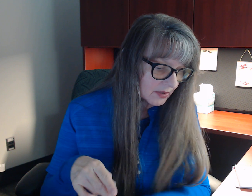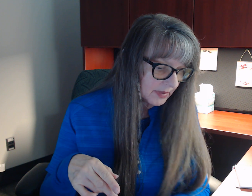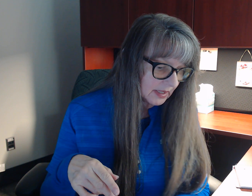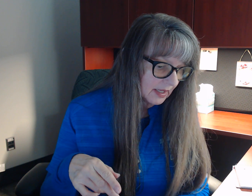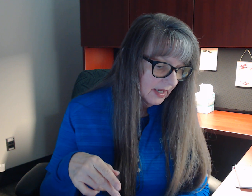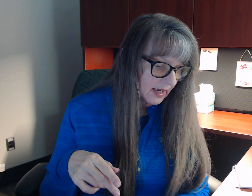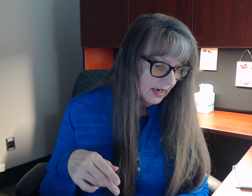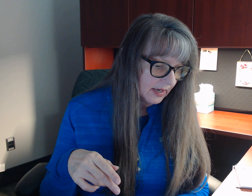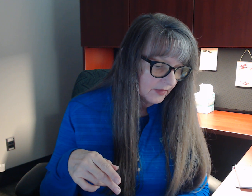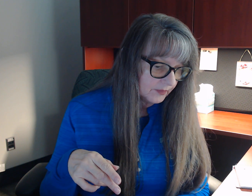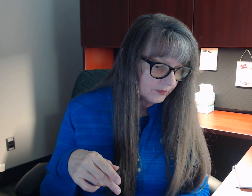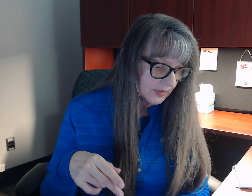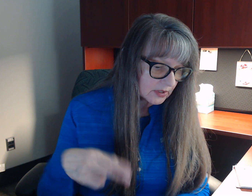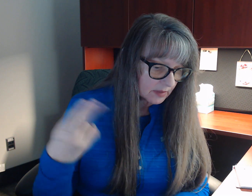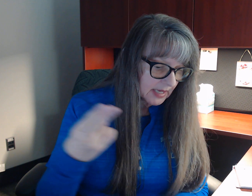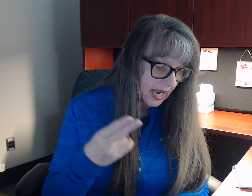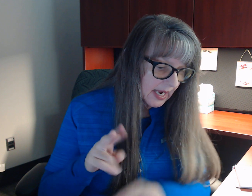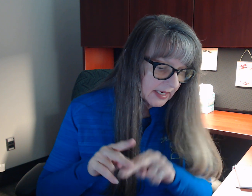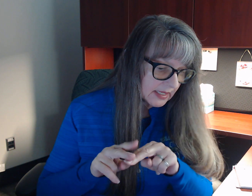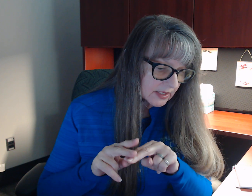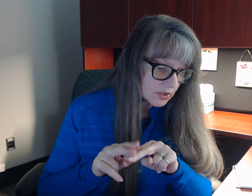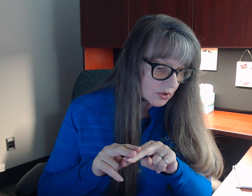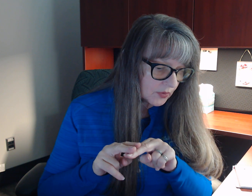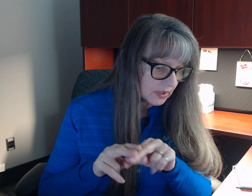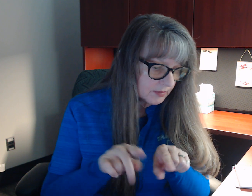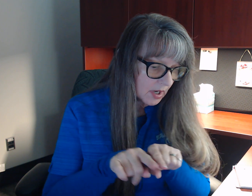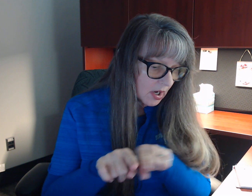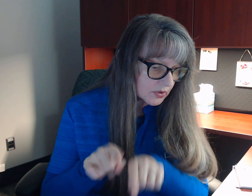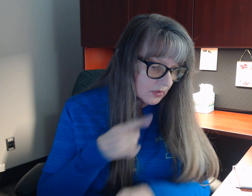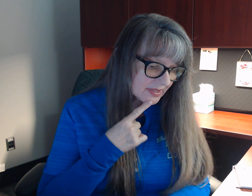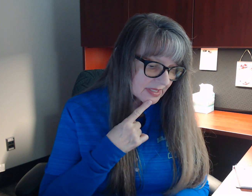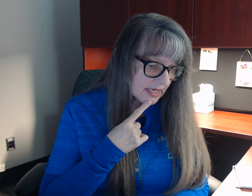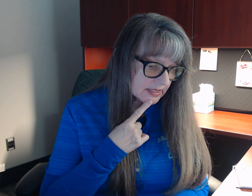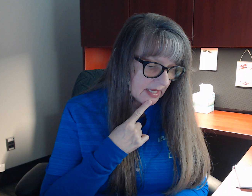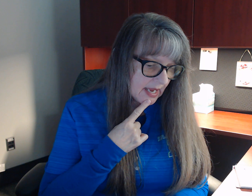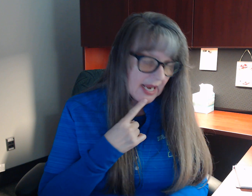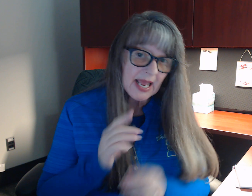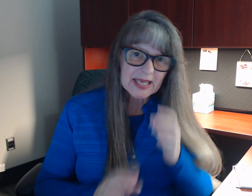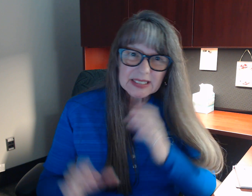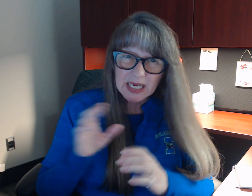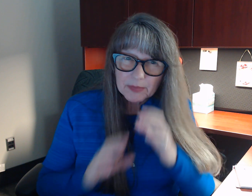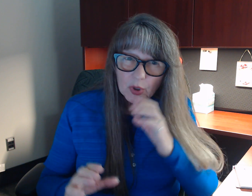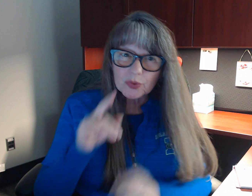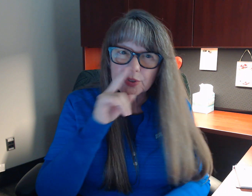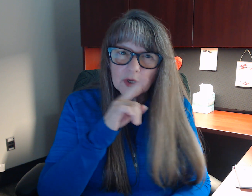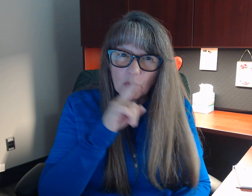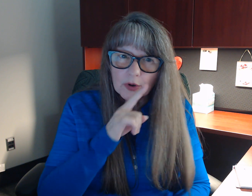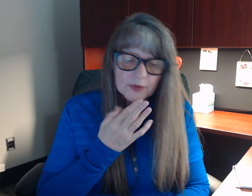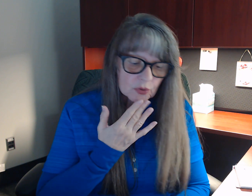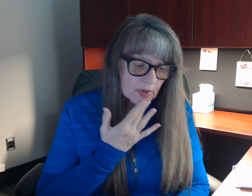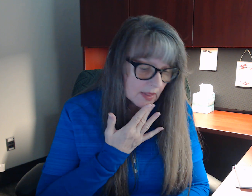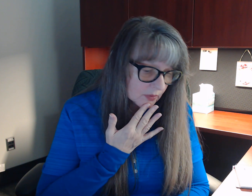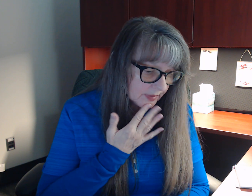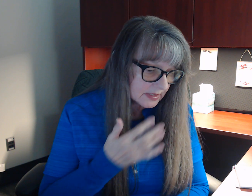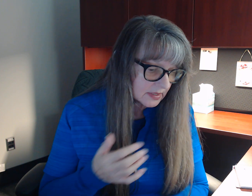be high in sodium, but also it says it has chemicals and artificial colorings.